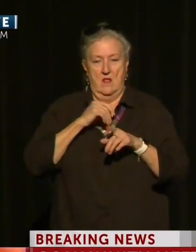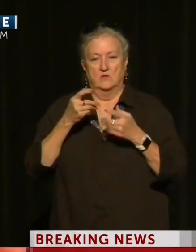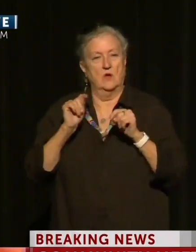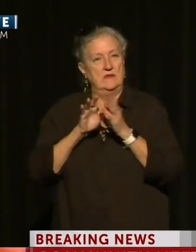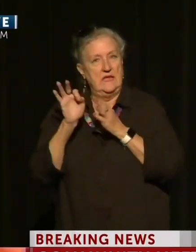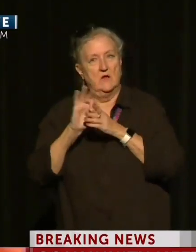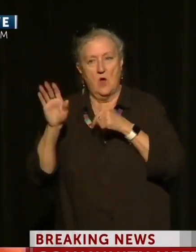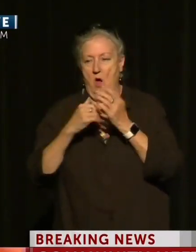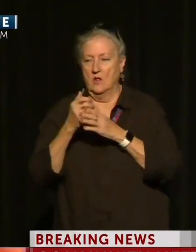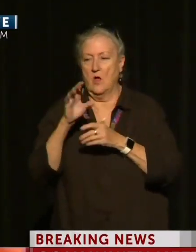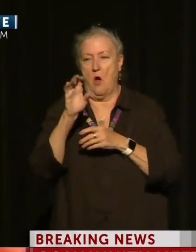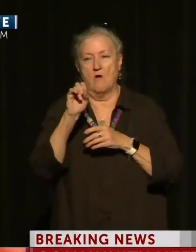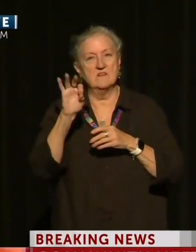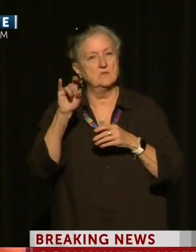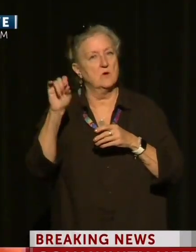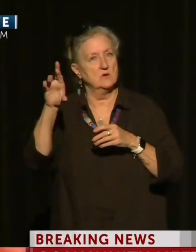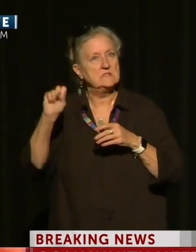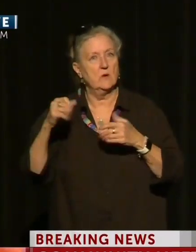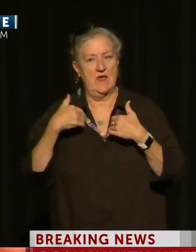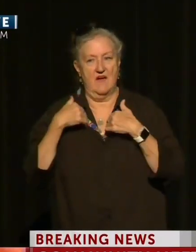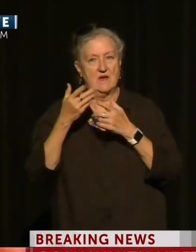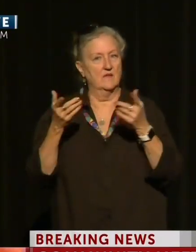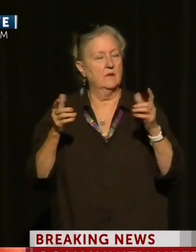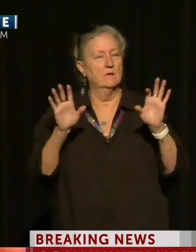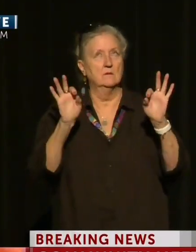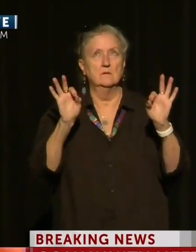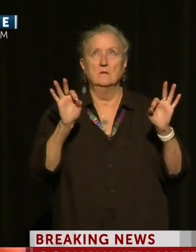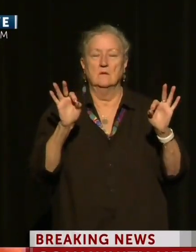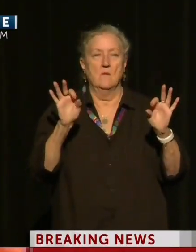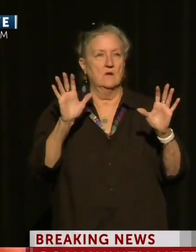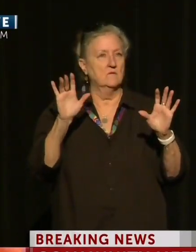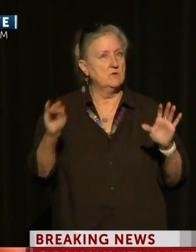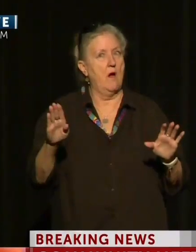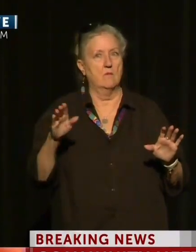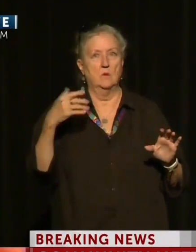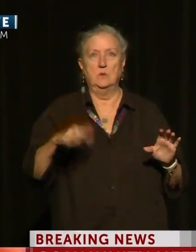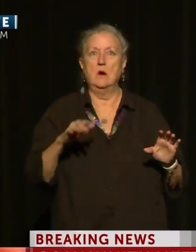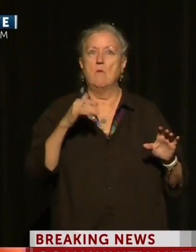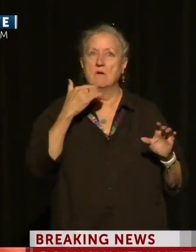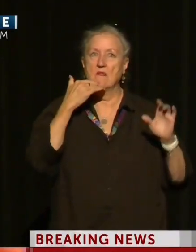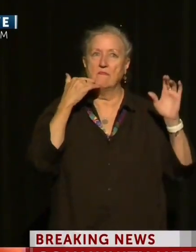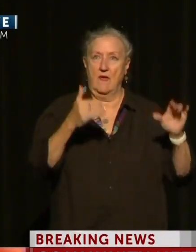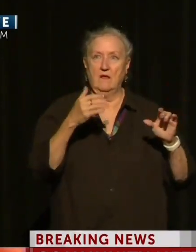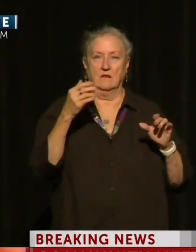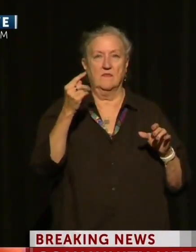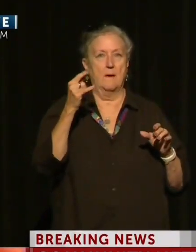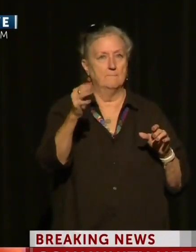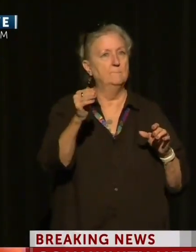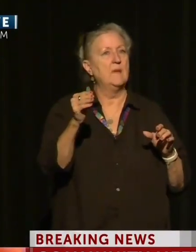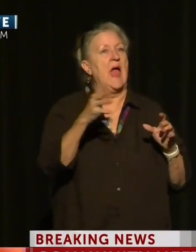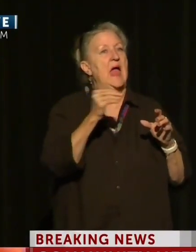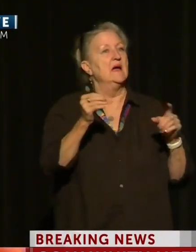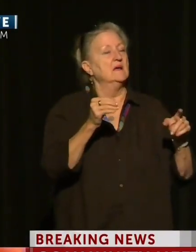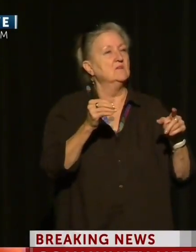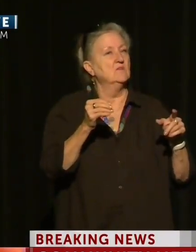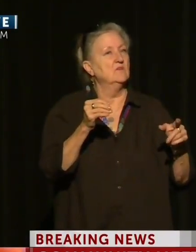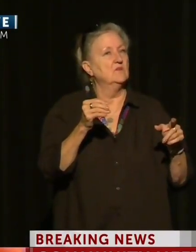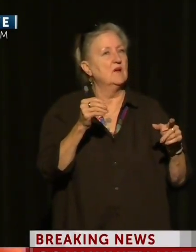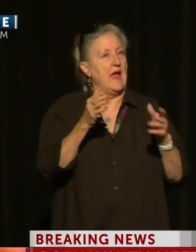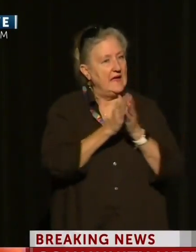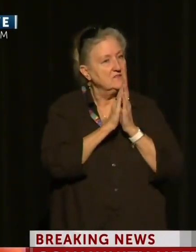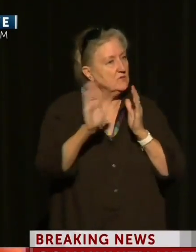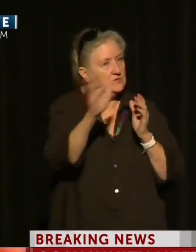all the officers that we have out there, and they've been doing an excellent job, so I want to thank them. And I just ask for your